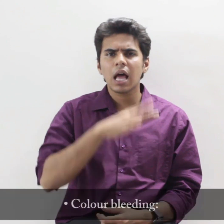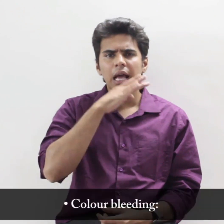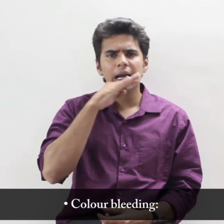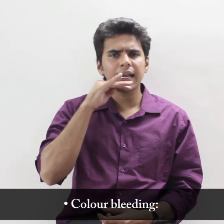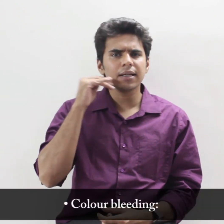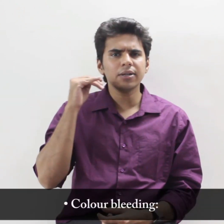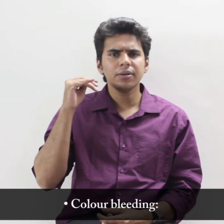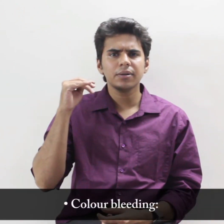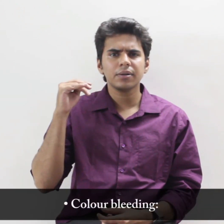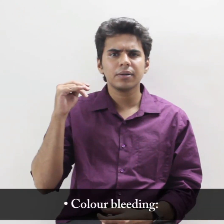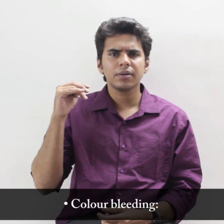Color bleeding.